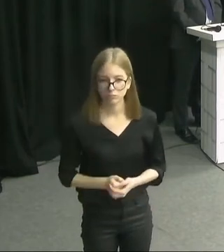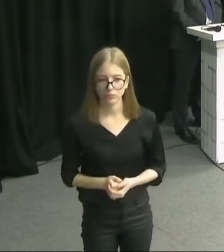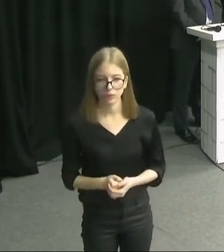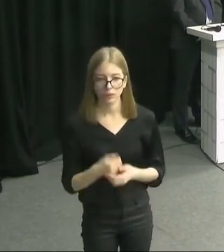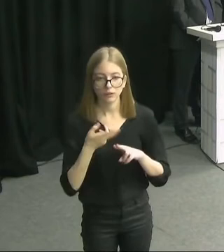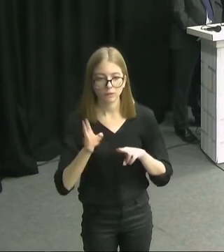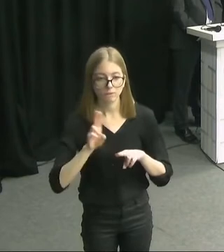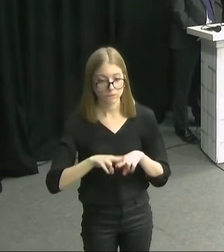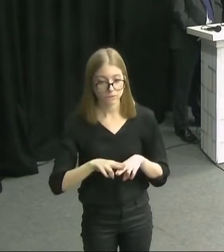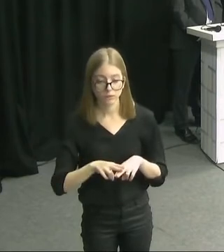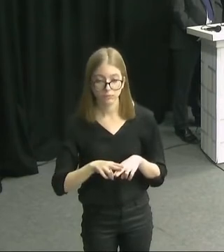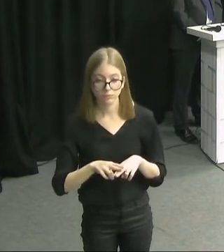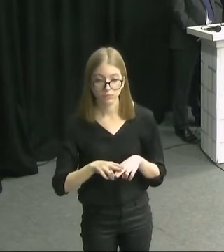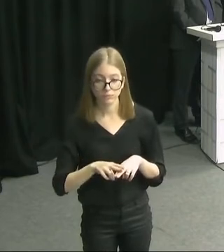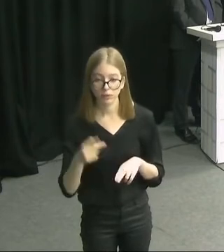possible.